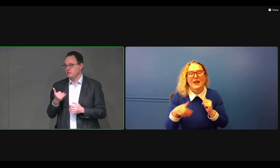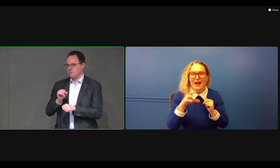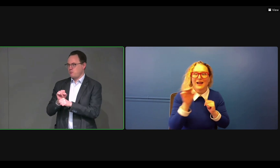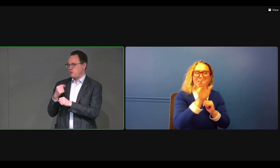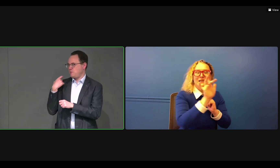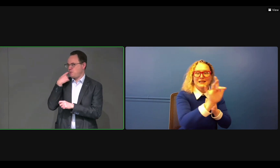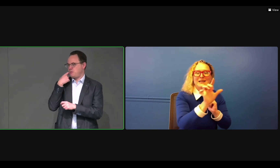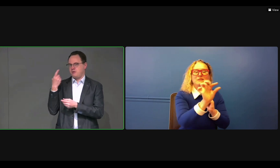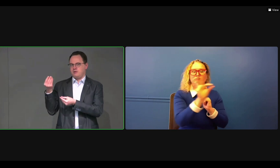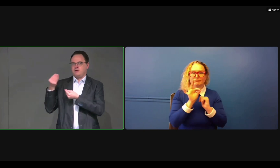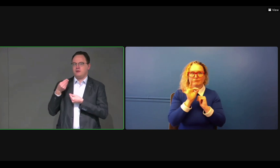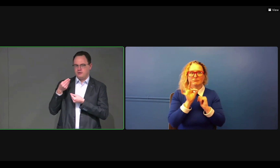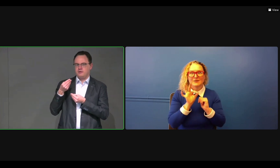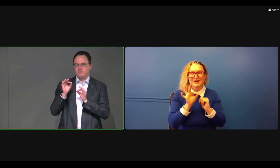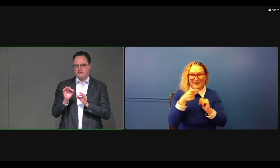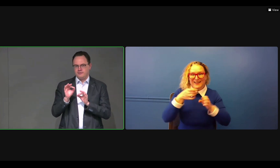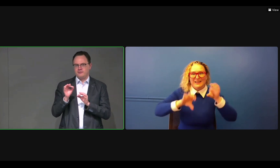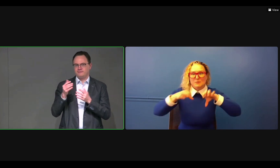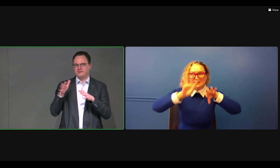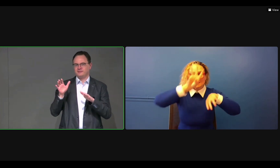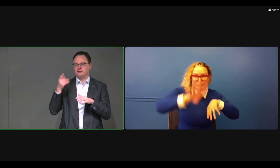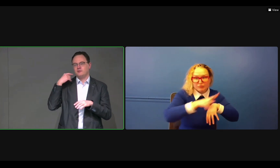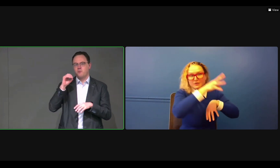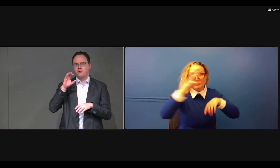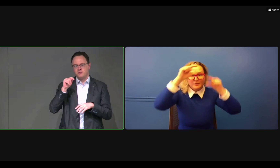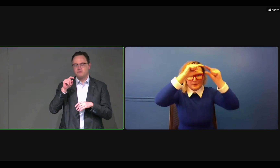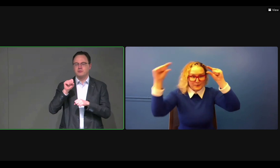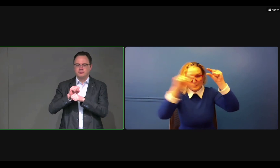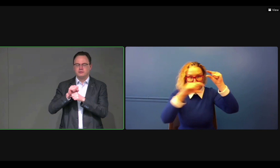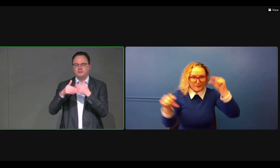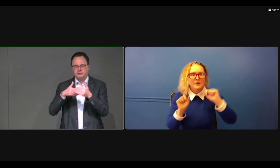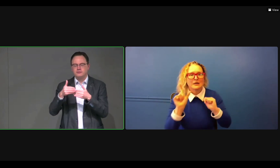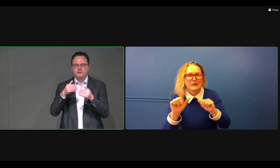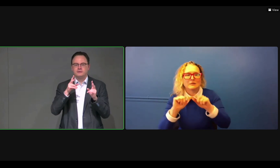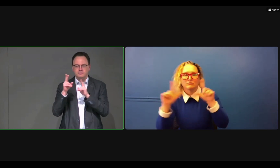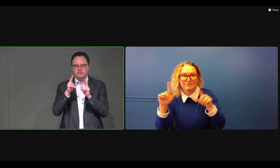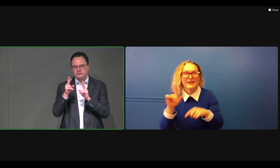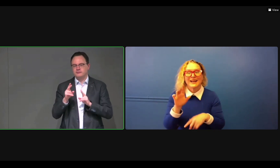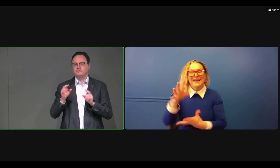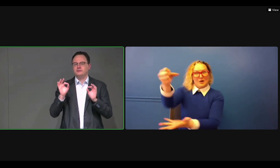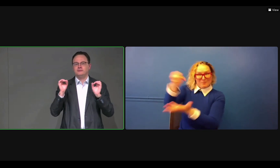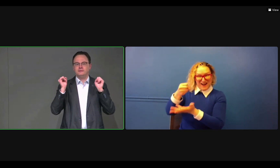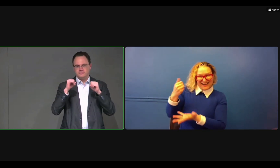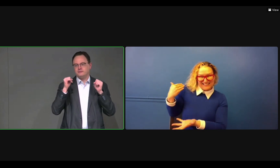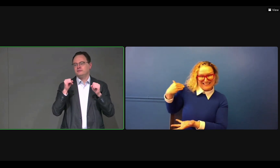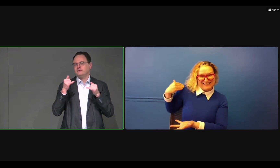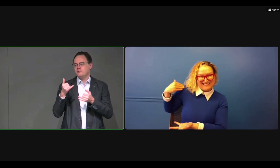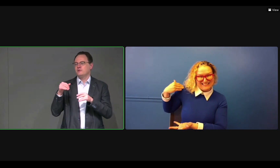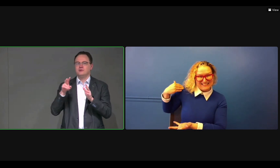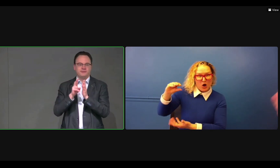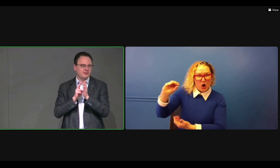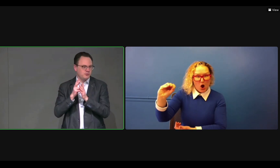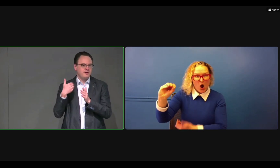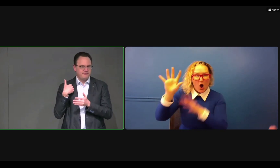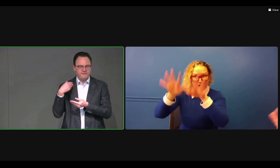But the periodic table is available online. We've recently been able to send that in. Been working on editing all of that